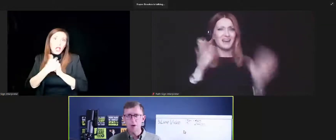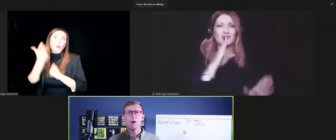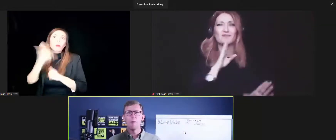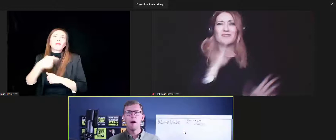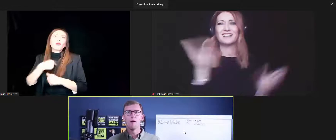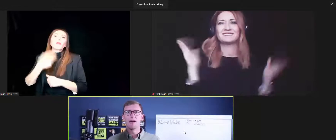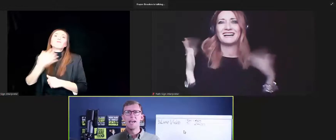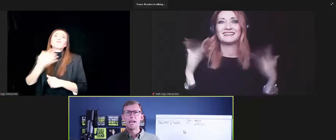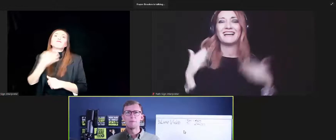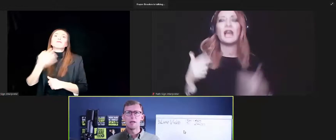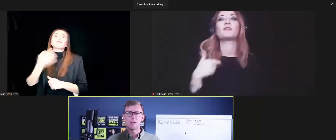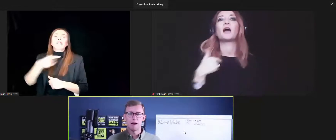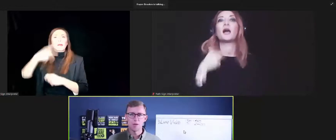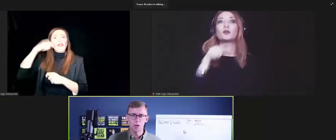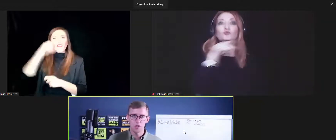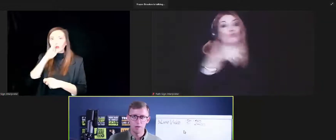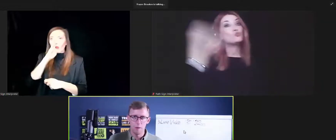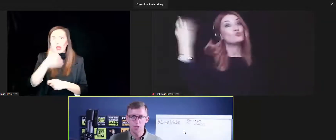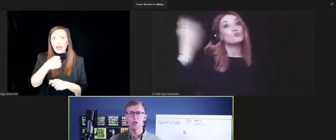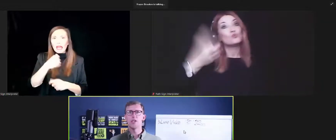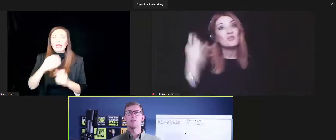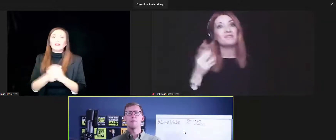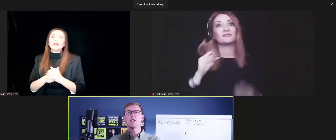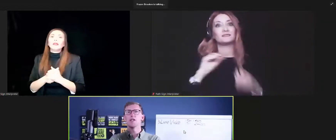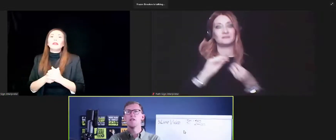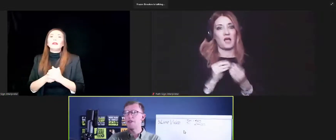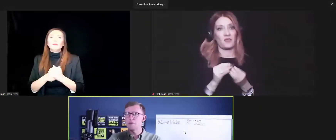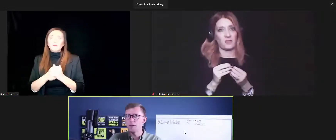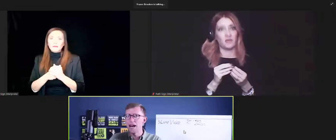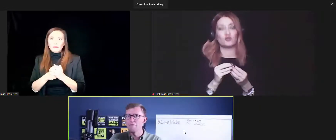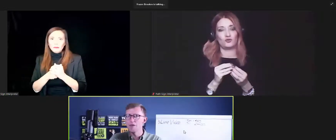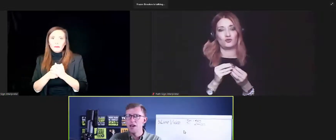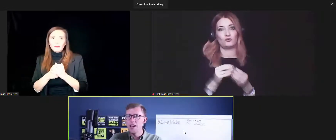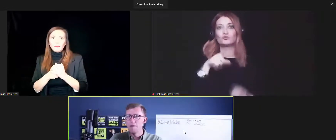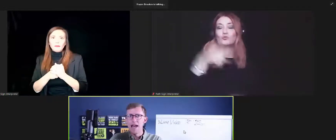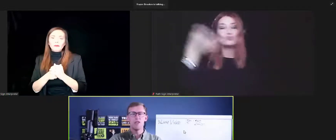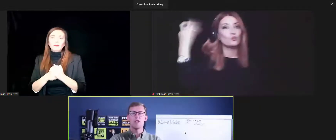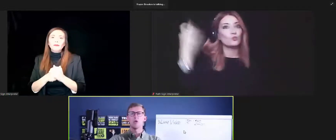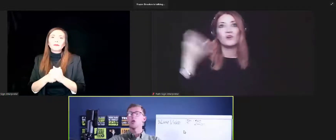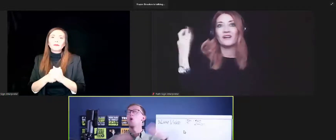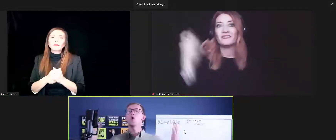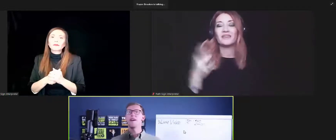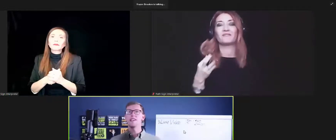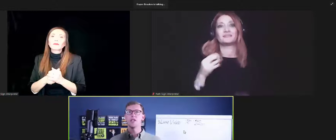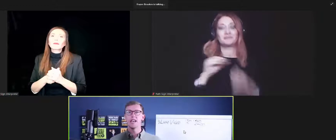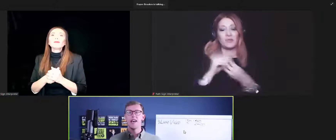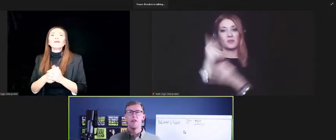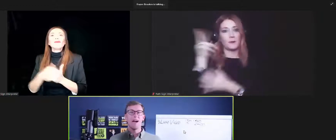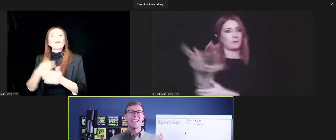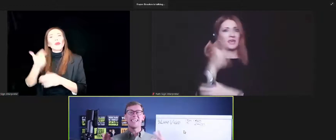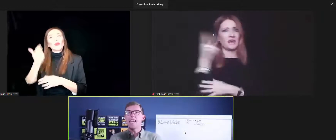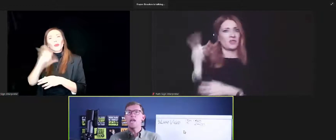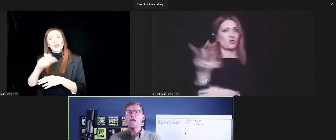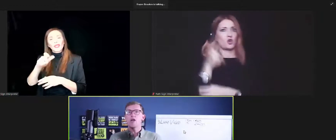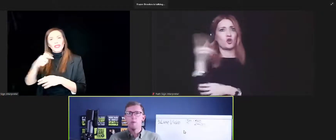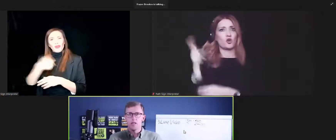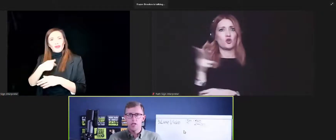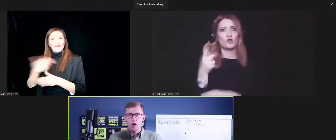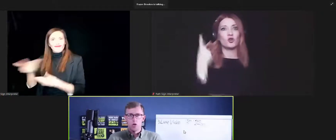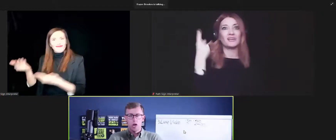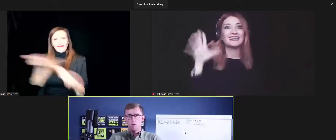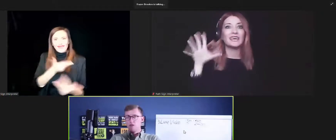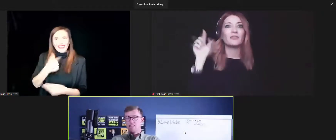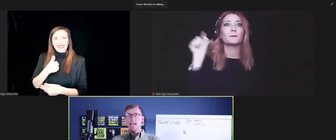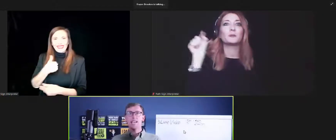on GoPro is because I was the most consistent person on Facebook Lives. My energy was so crazy that my engagement